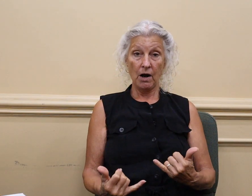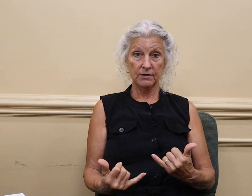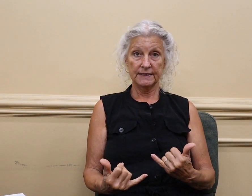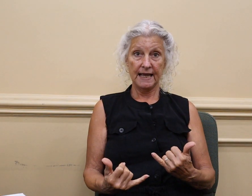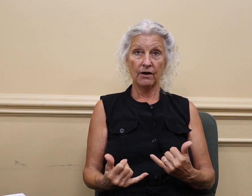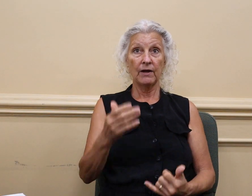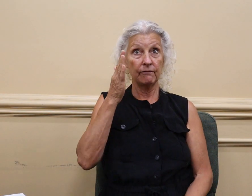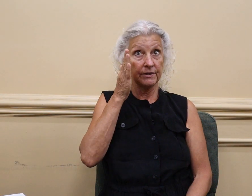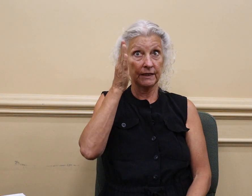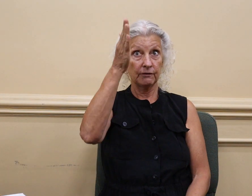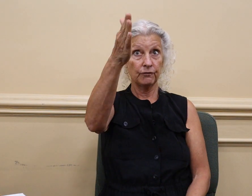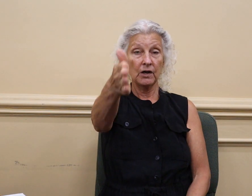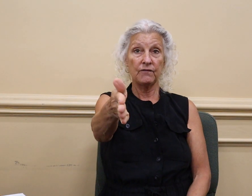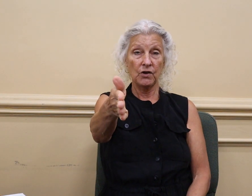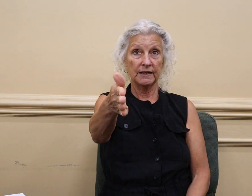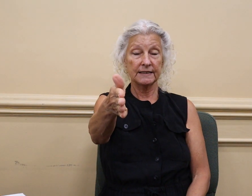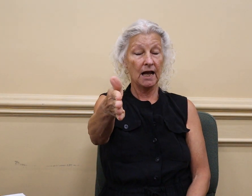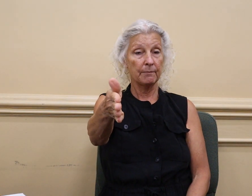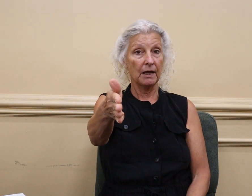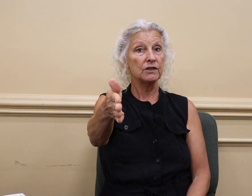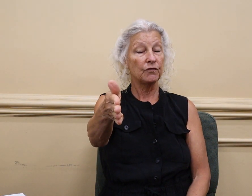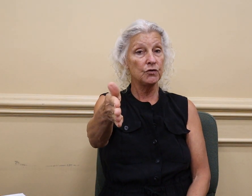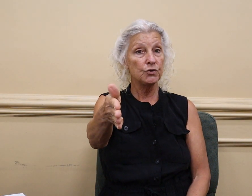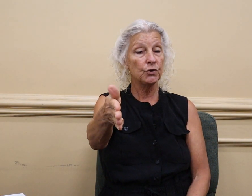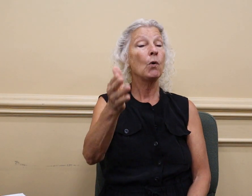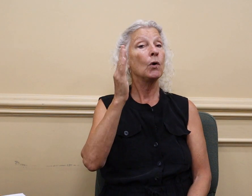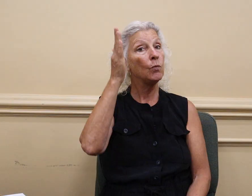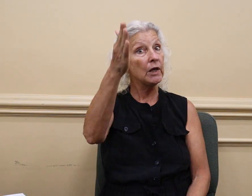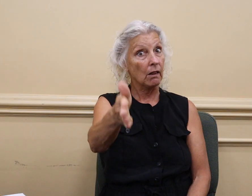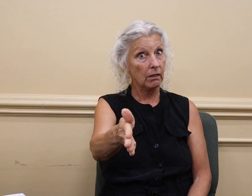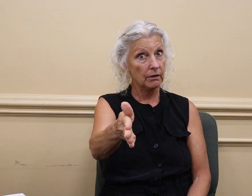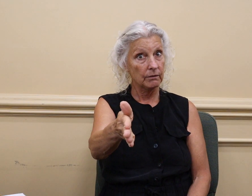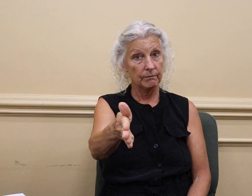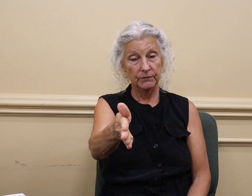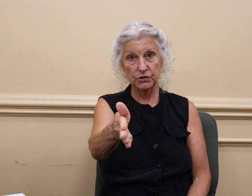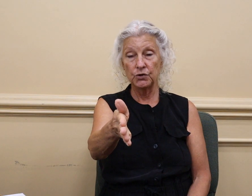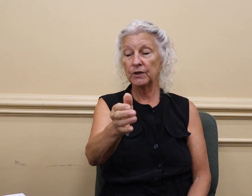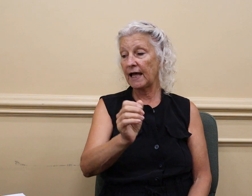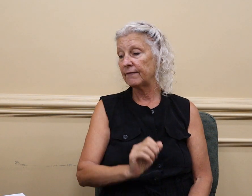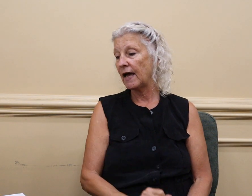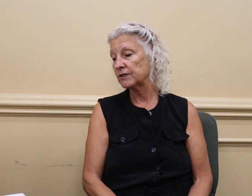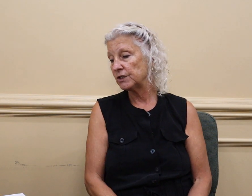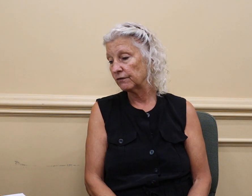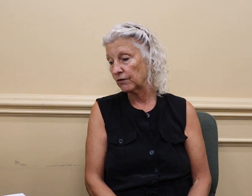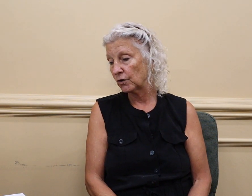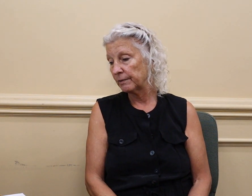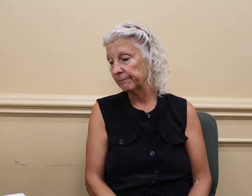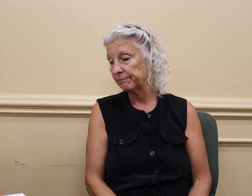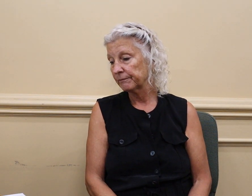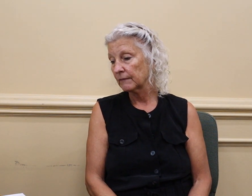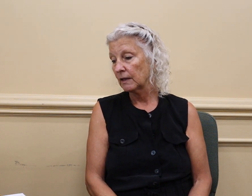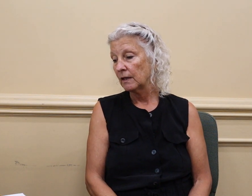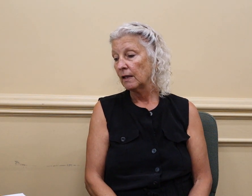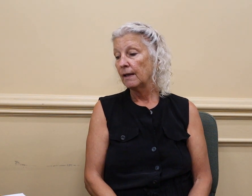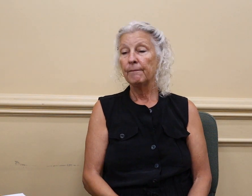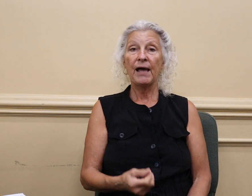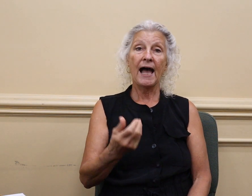is now, everything in front of you on that timeline is future or will. So you could add that to your verb.